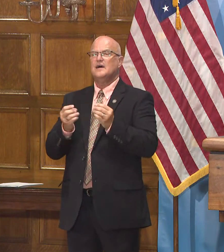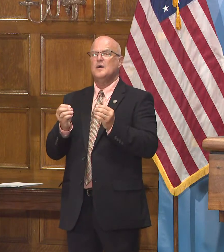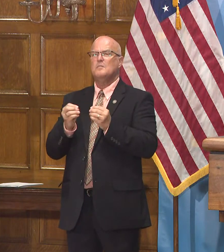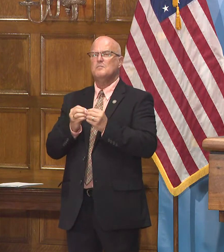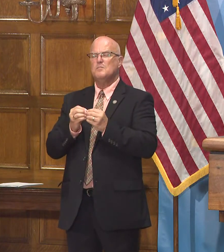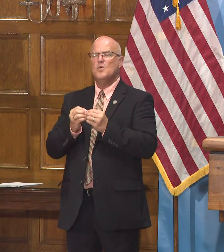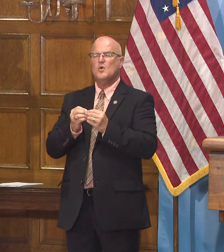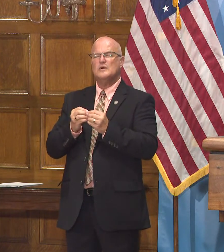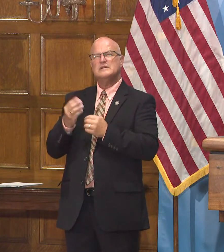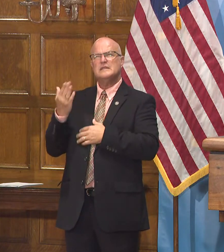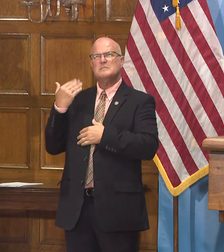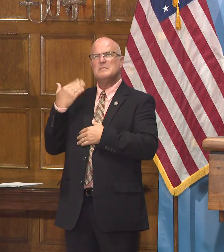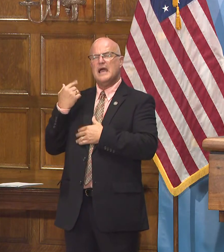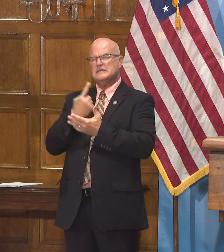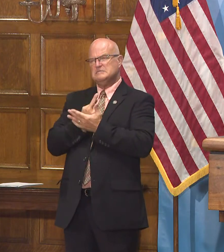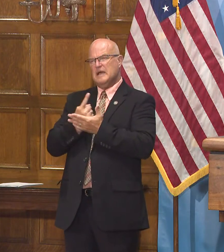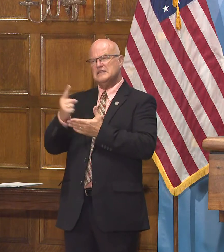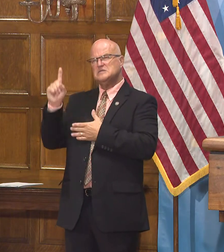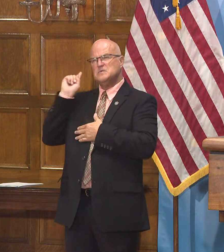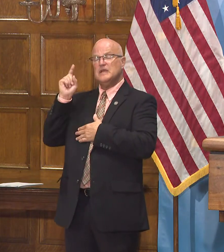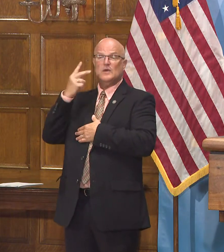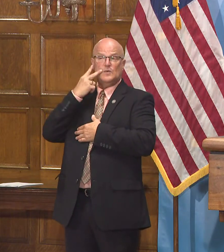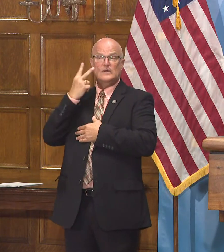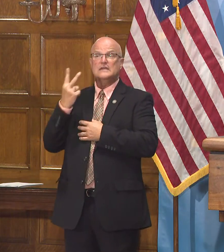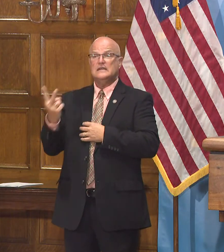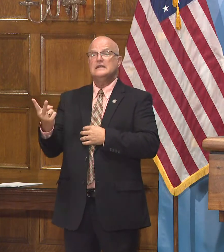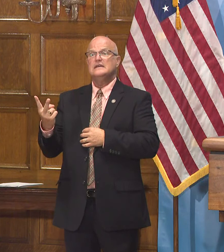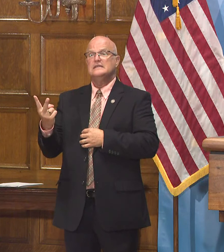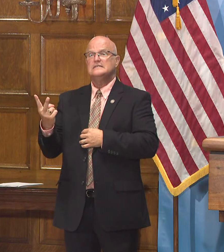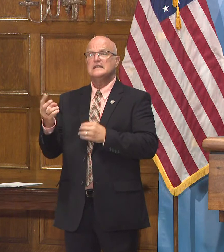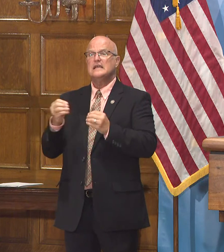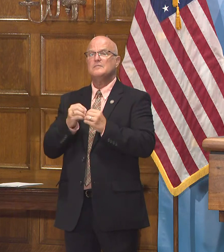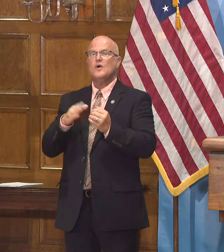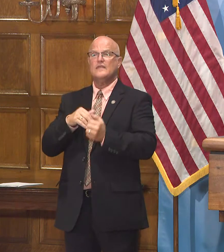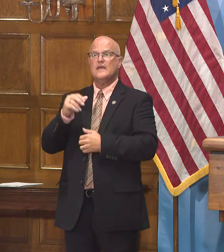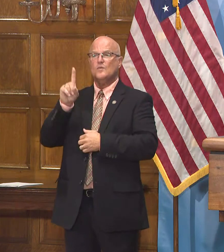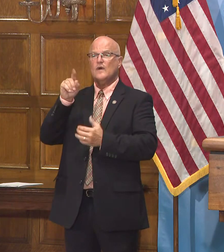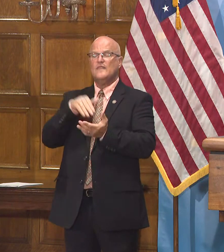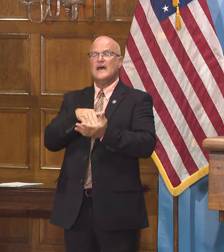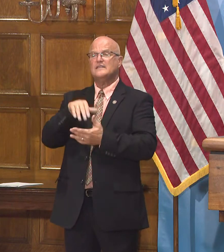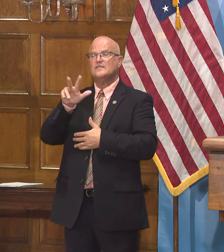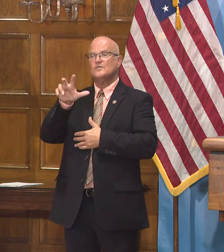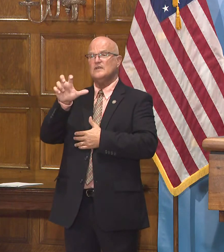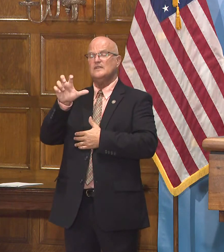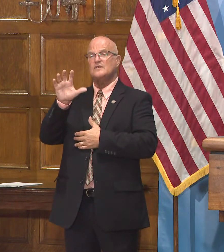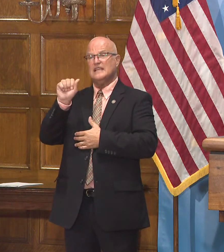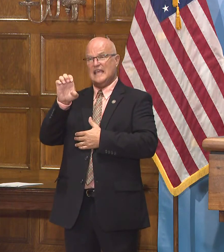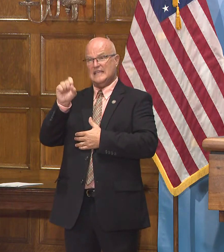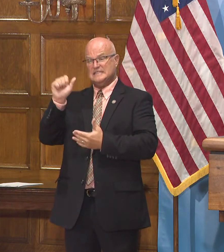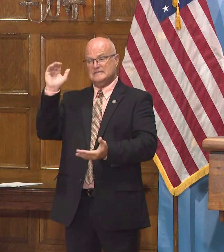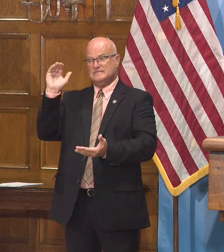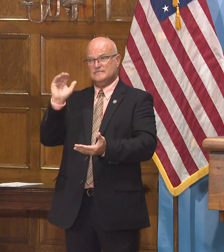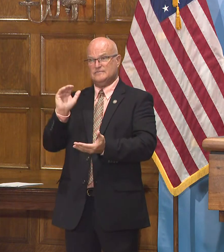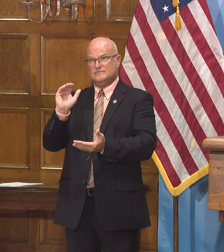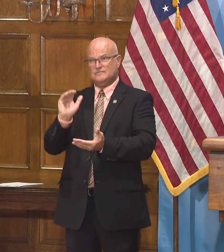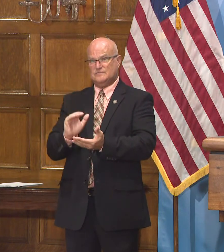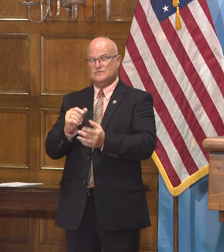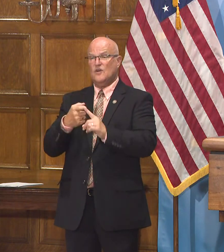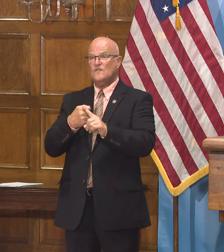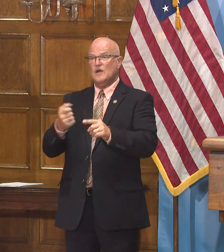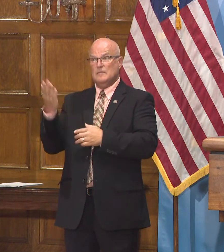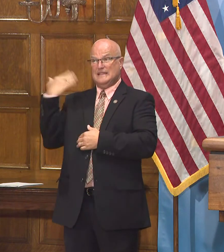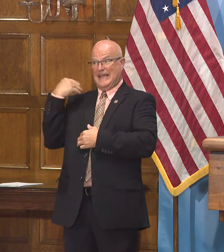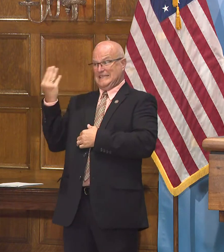For the last week, we are seeing over 1,300 fewer cases from